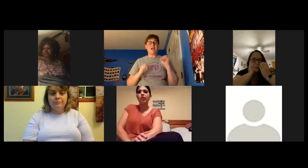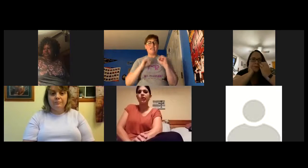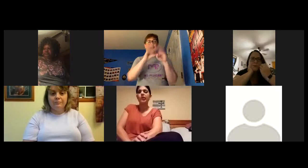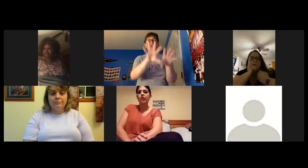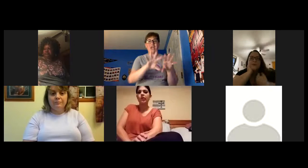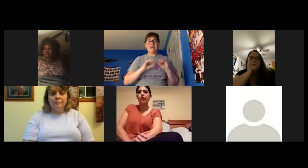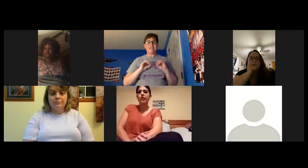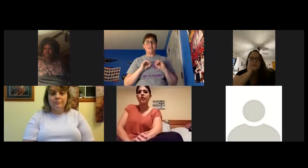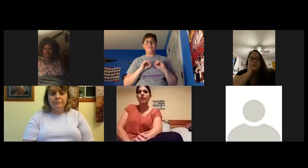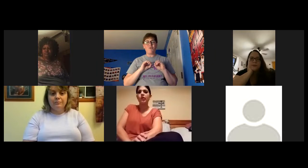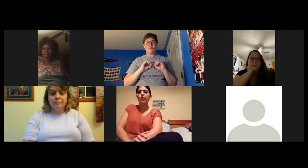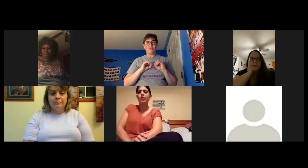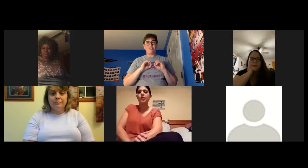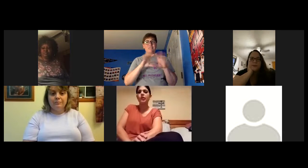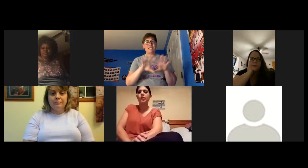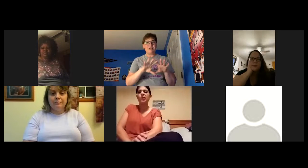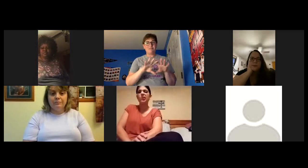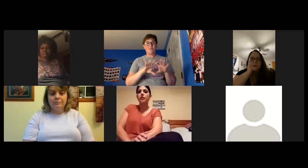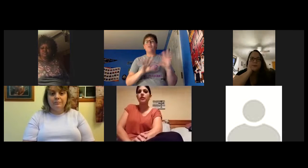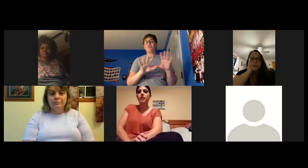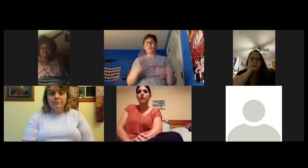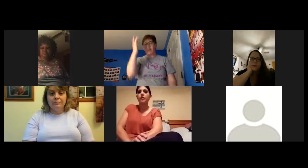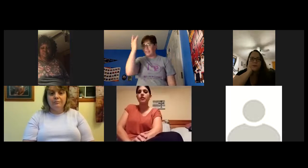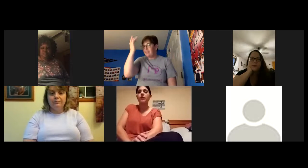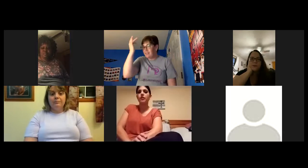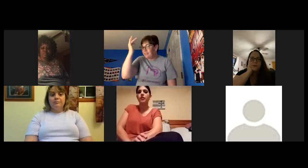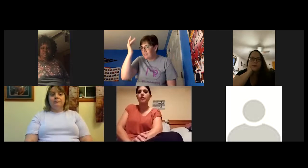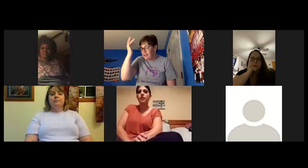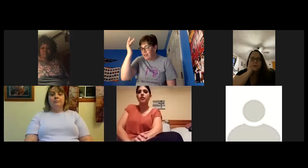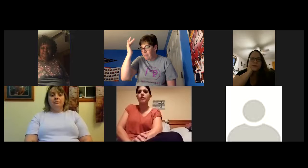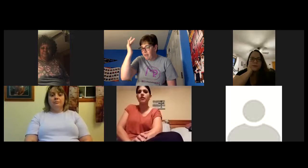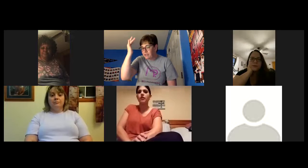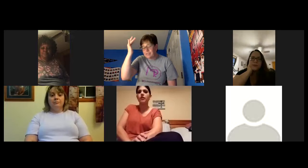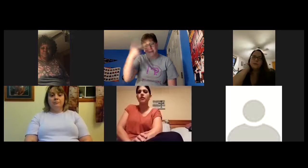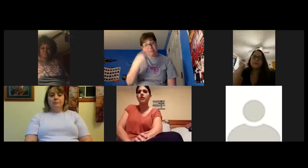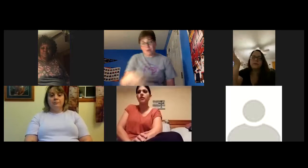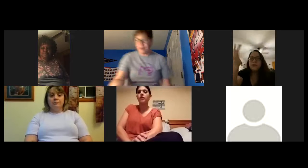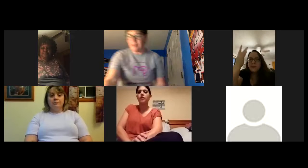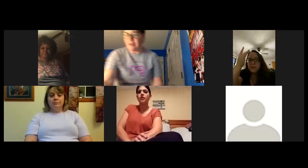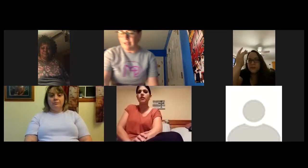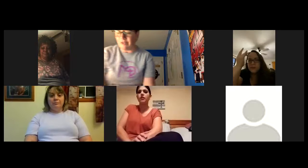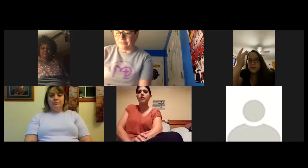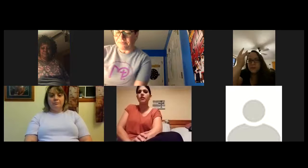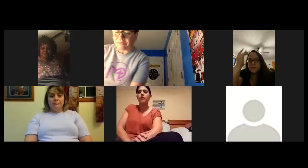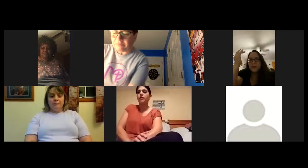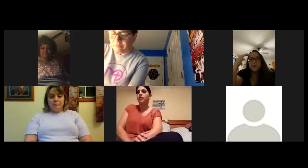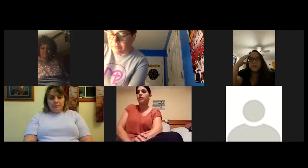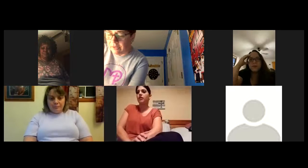So you kind of interject in before the person's done with their story. So, and I apologize, I don't have that one on there either.